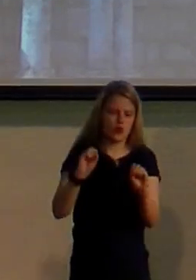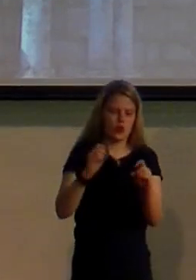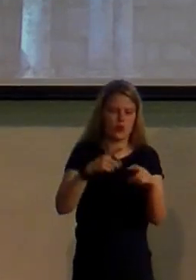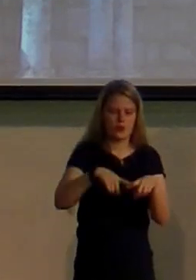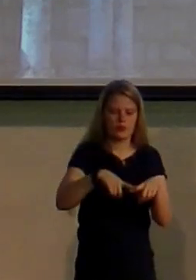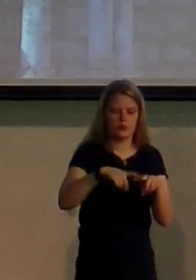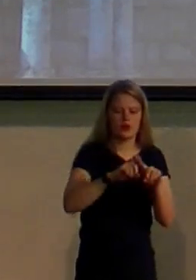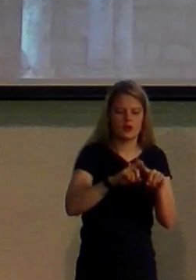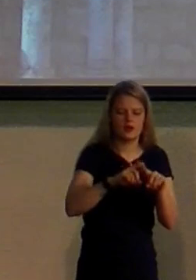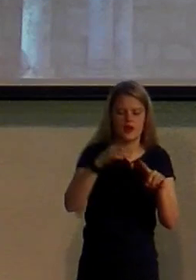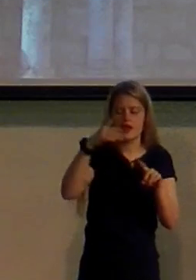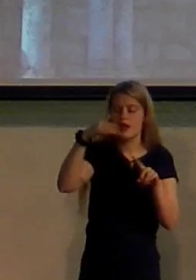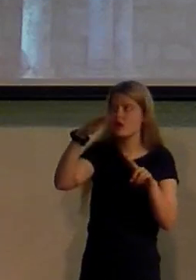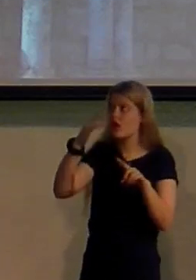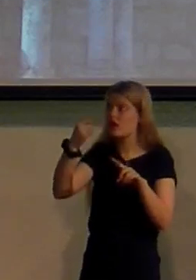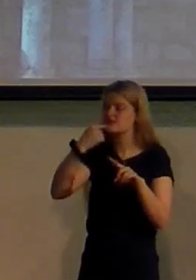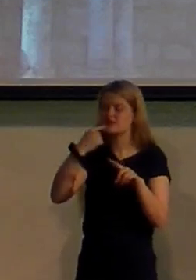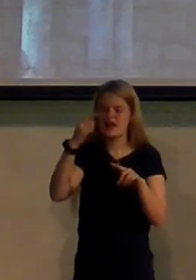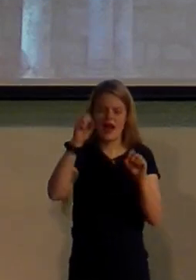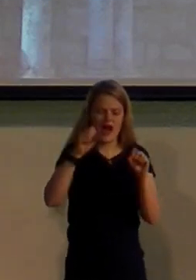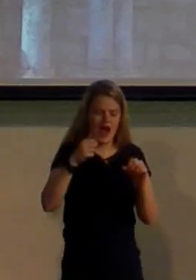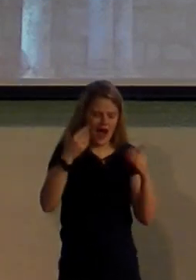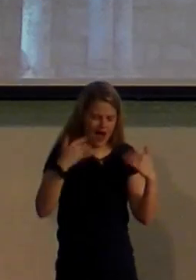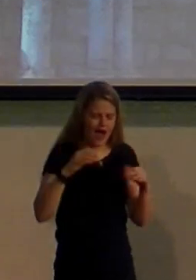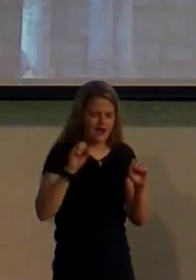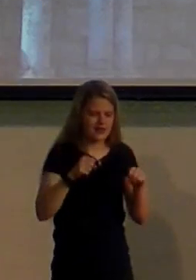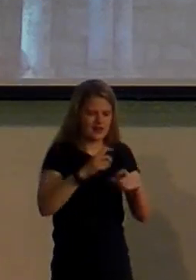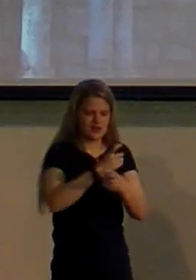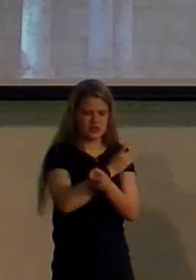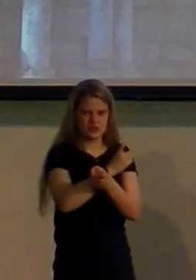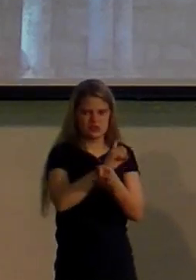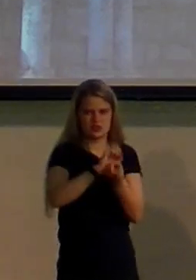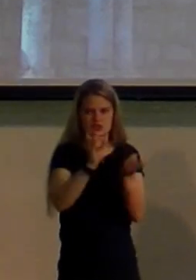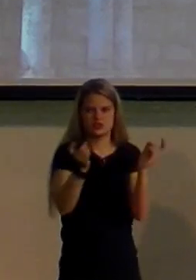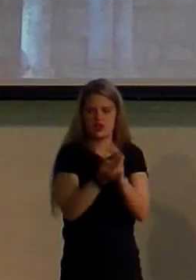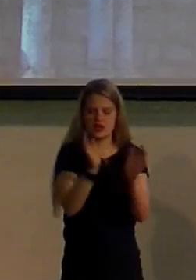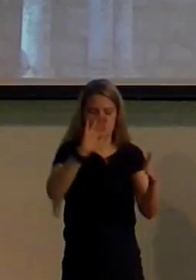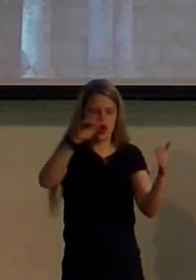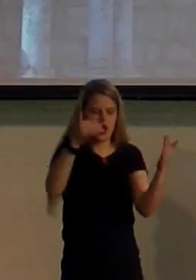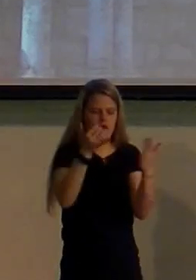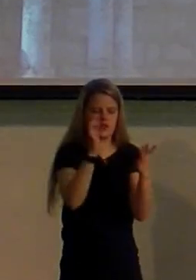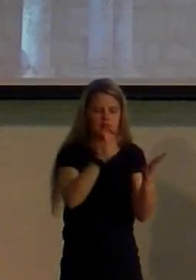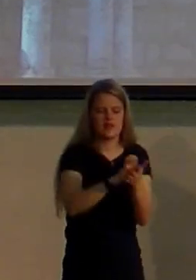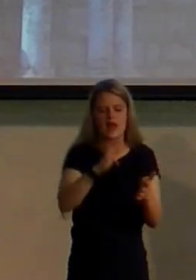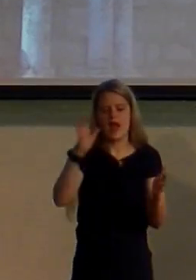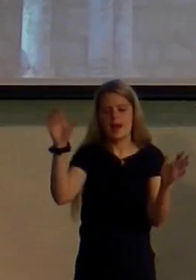change all of that. And instantly did for them as he delivered them.